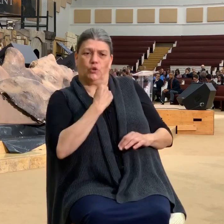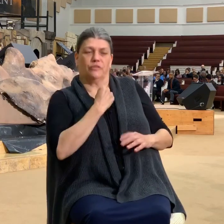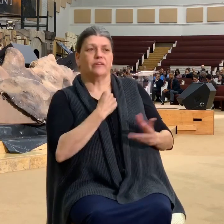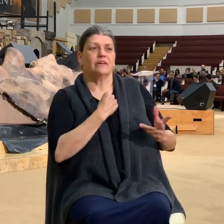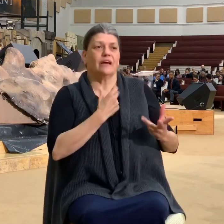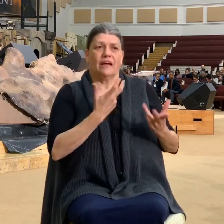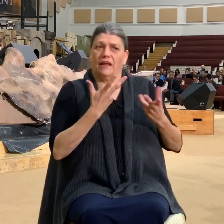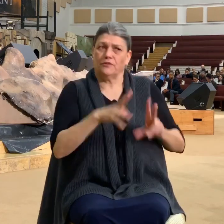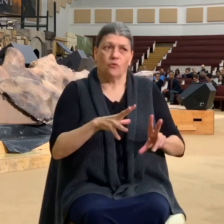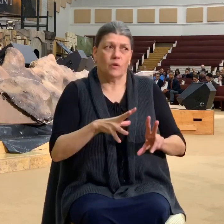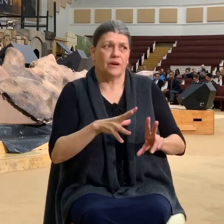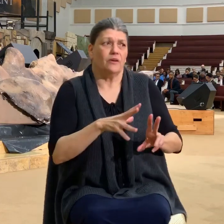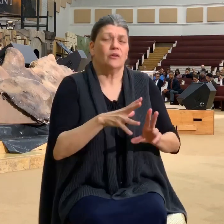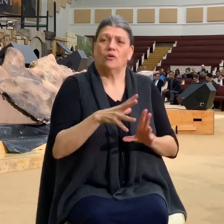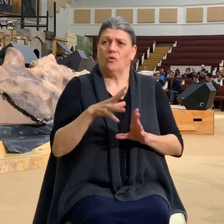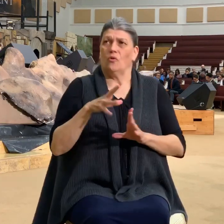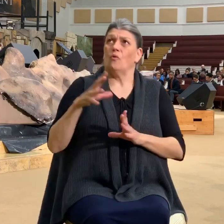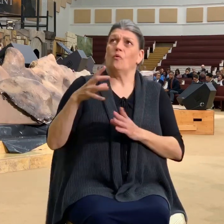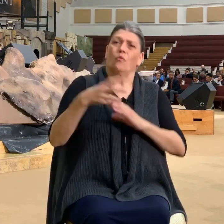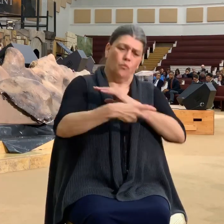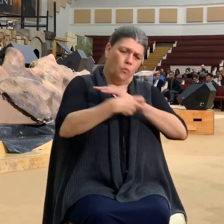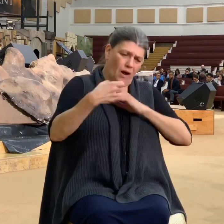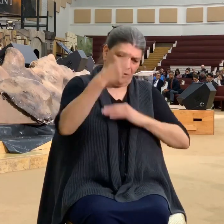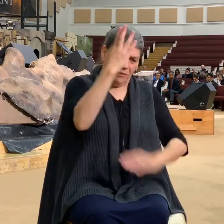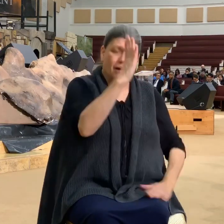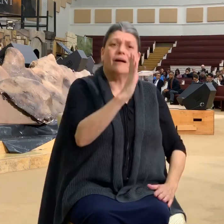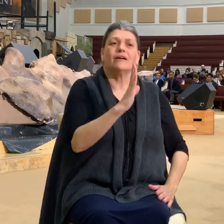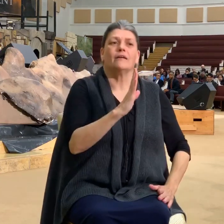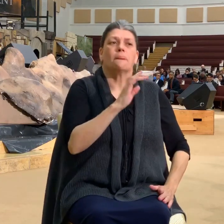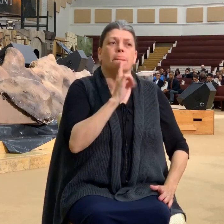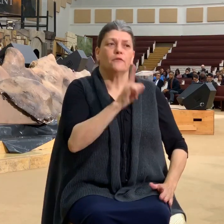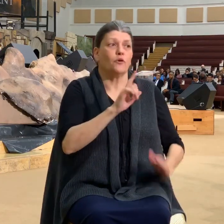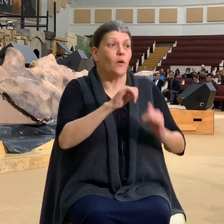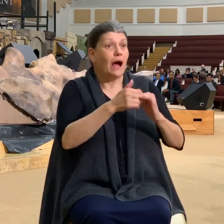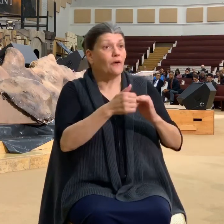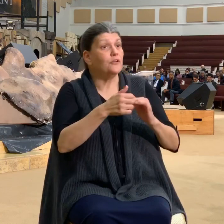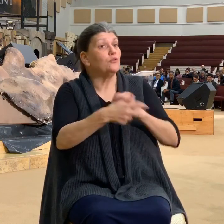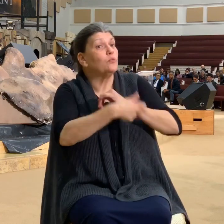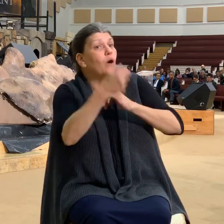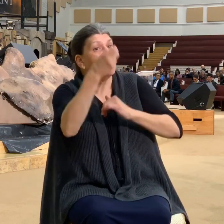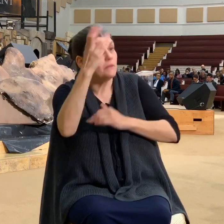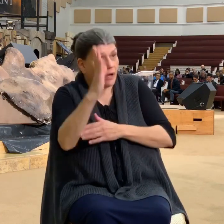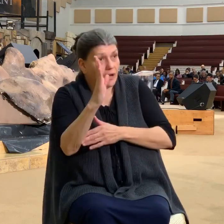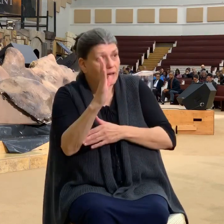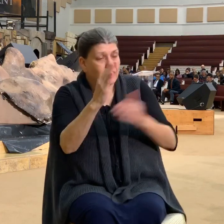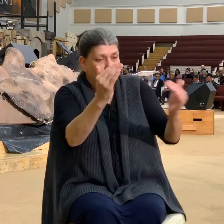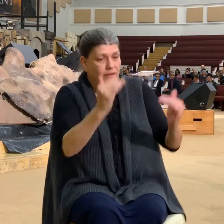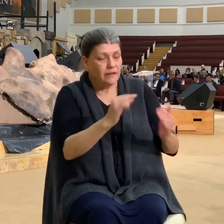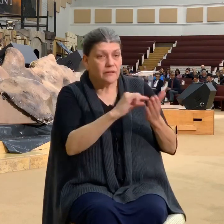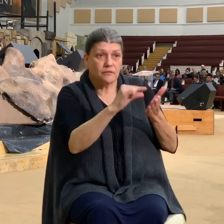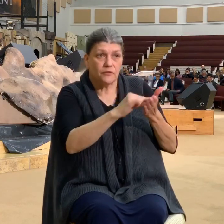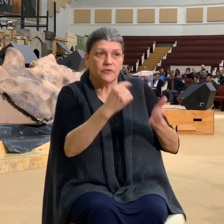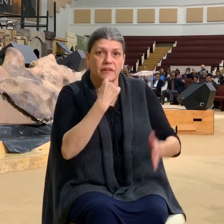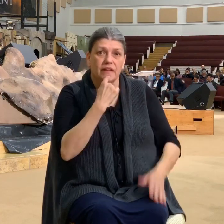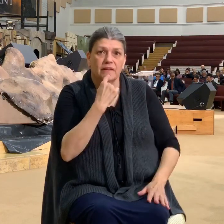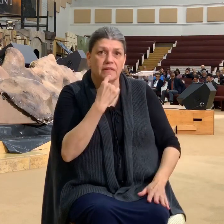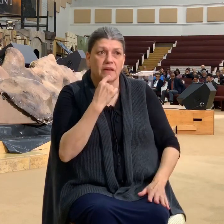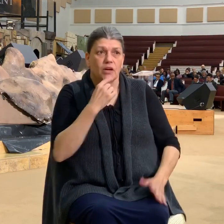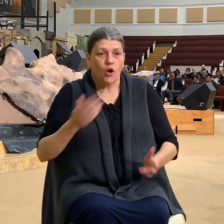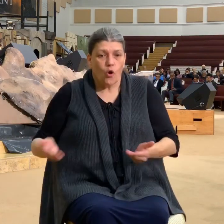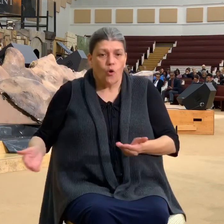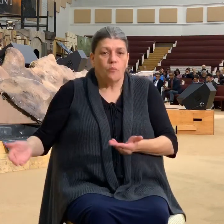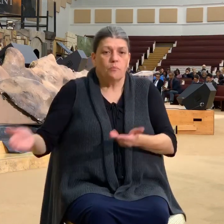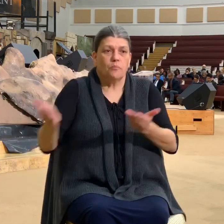want to rob God. So how does somebody rob God? The next verse, as you know, says, bring ye all